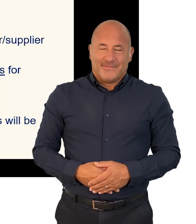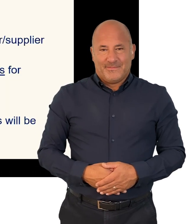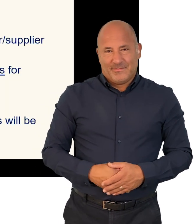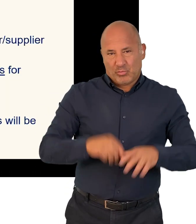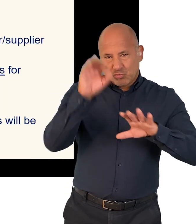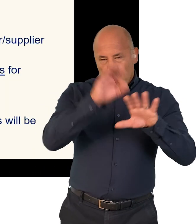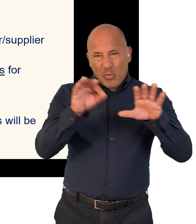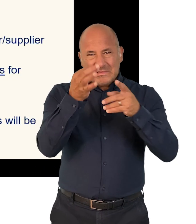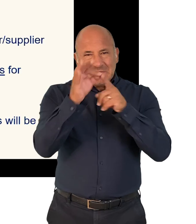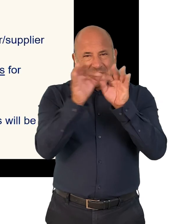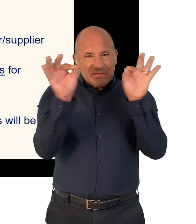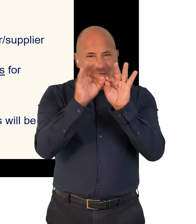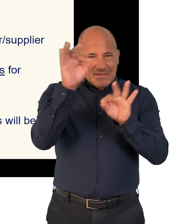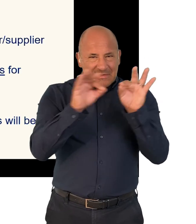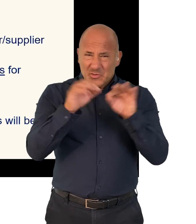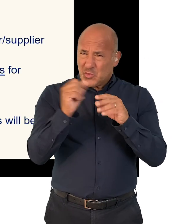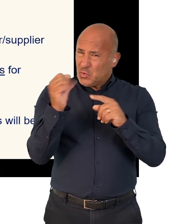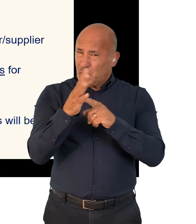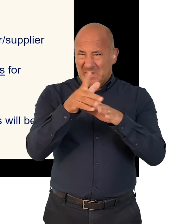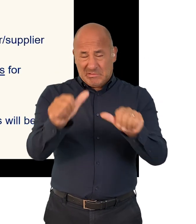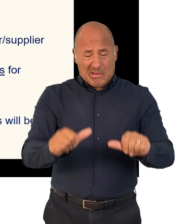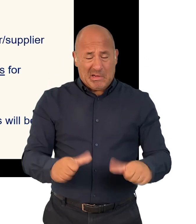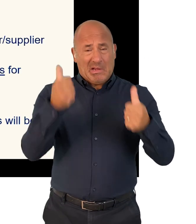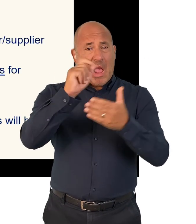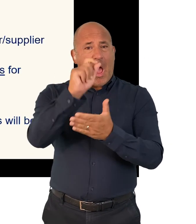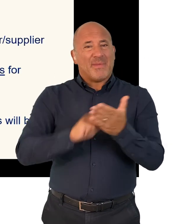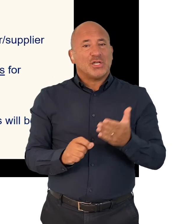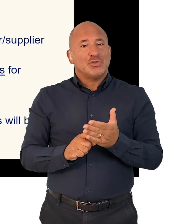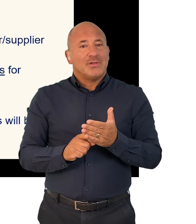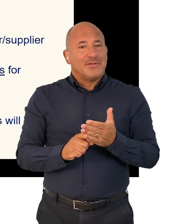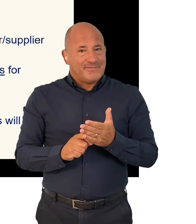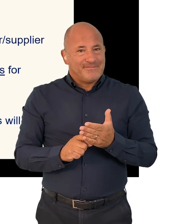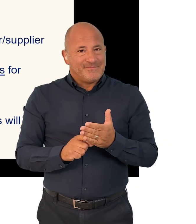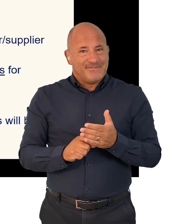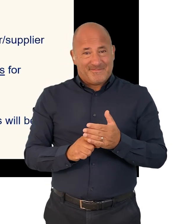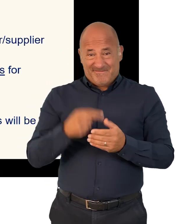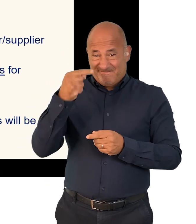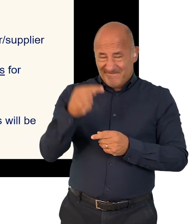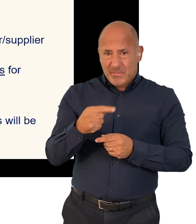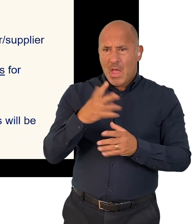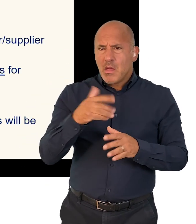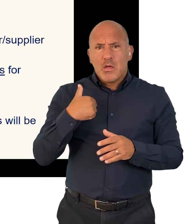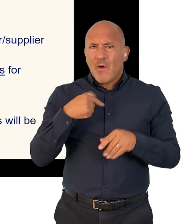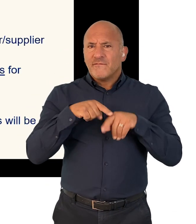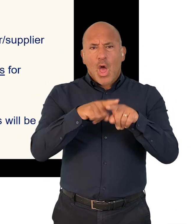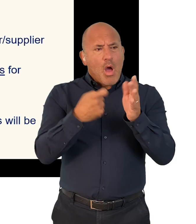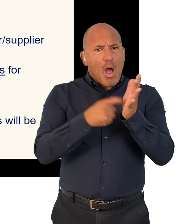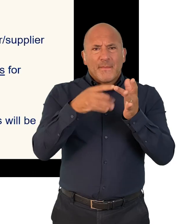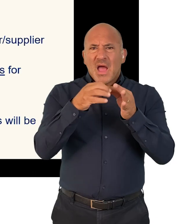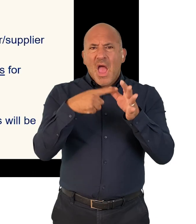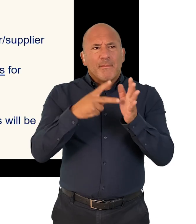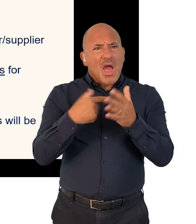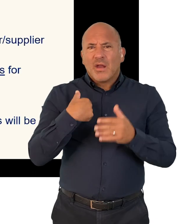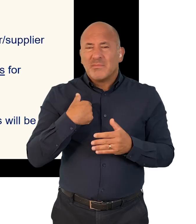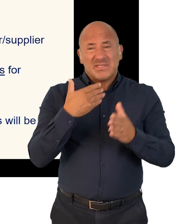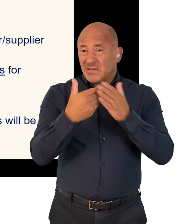Drawings and/or specifications are critical to making a strong application for a building project, and the following applies even if you're not following